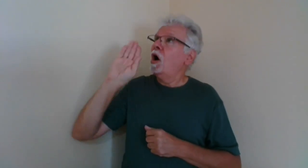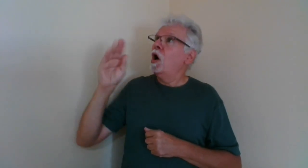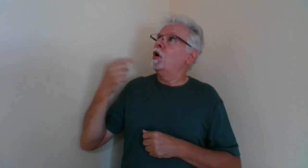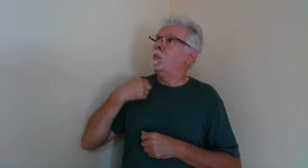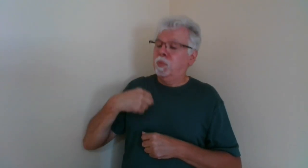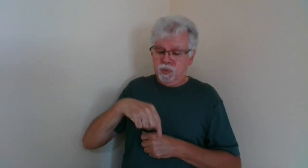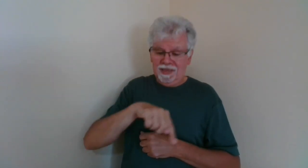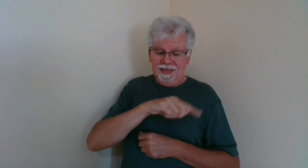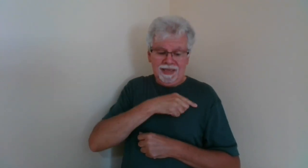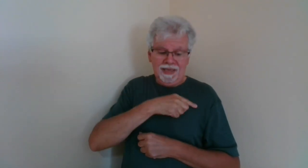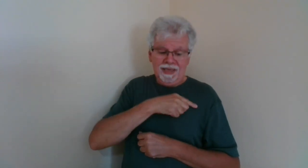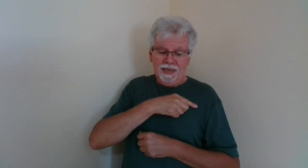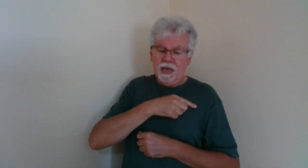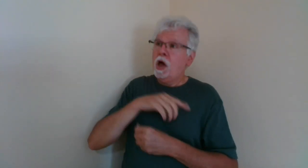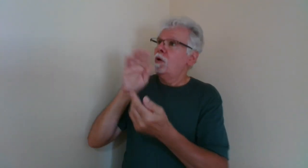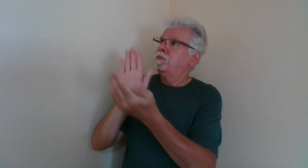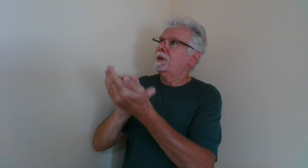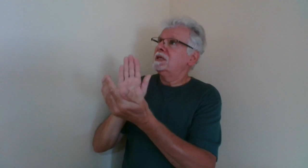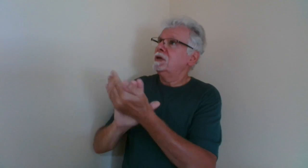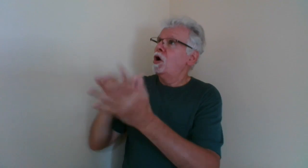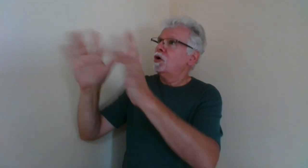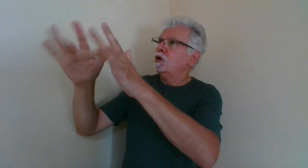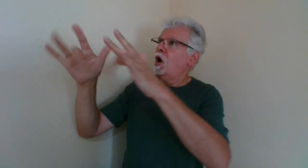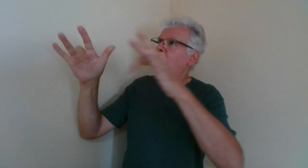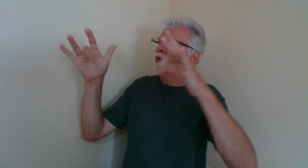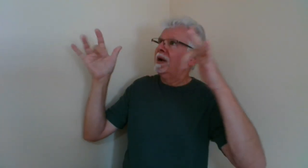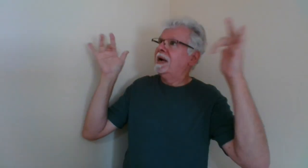To him be glory